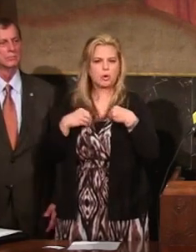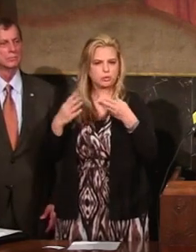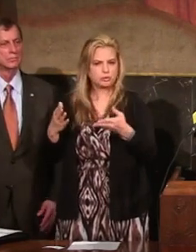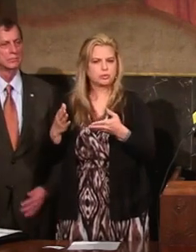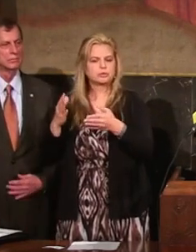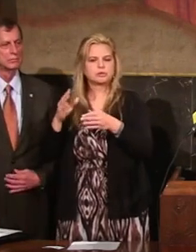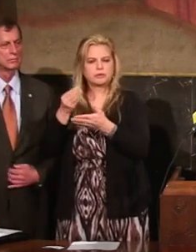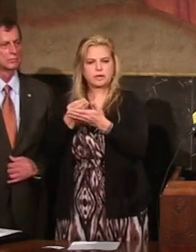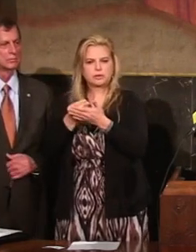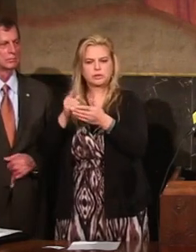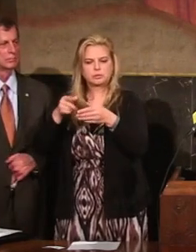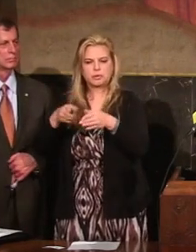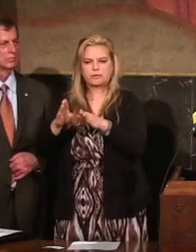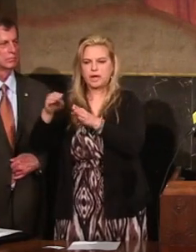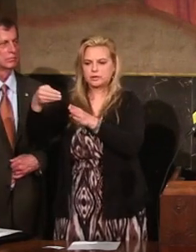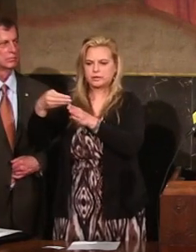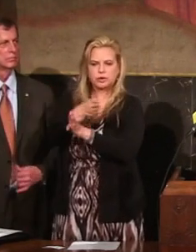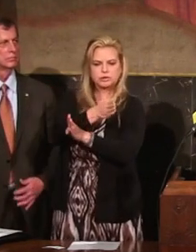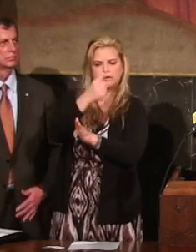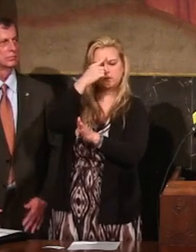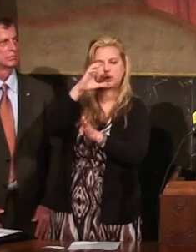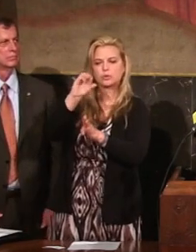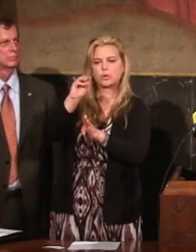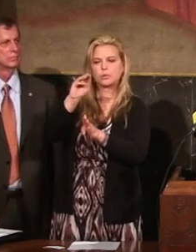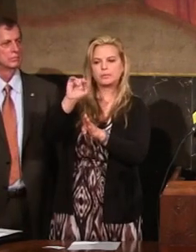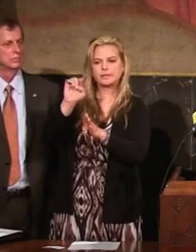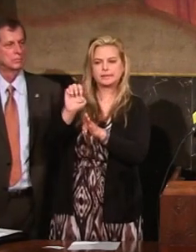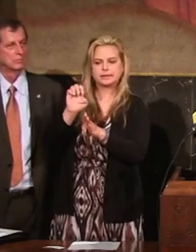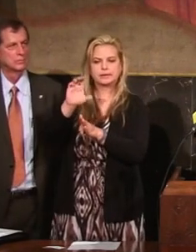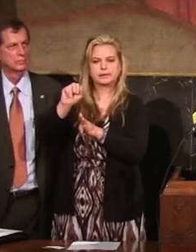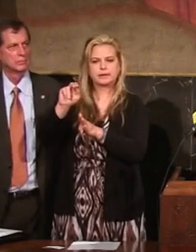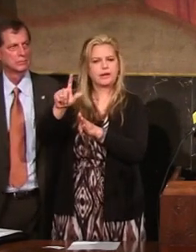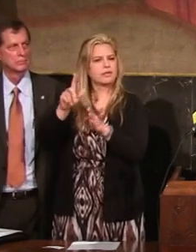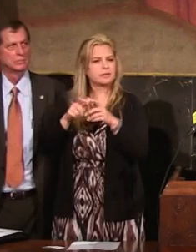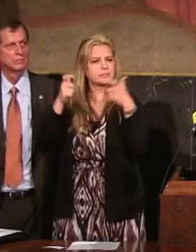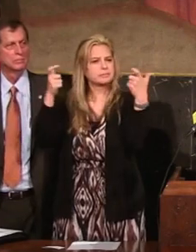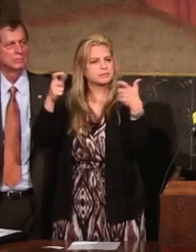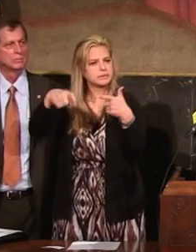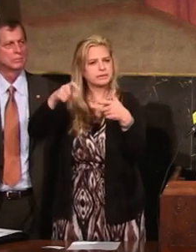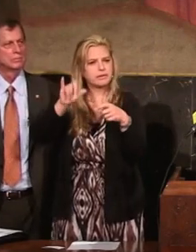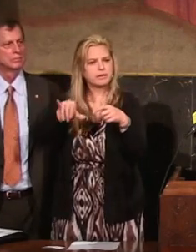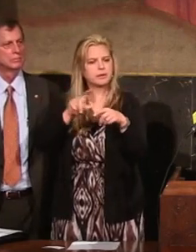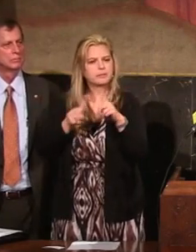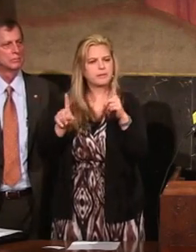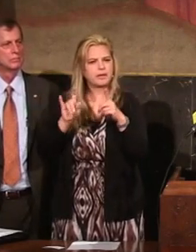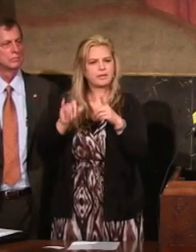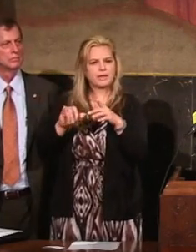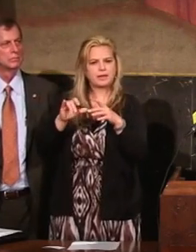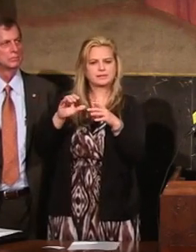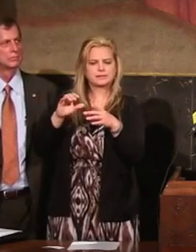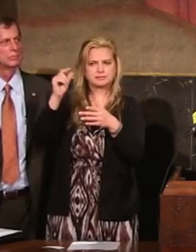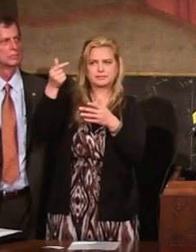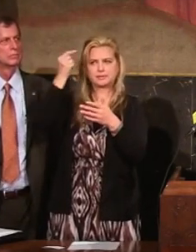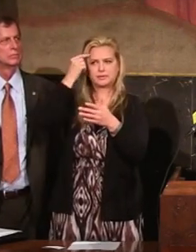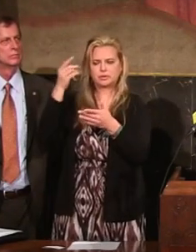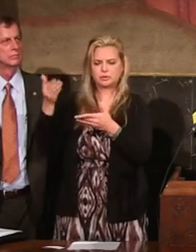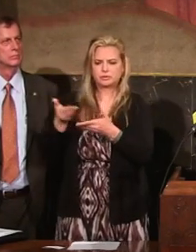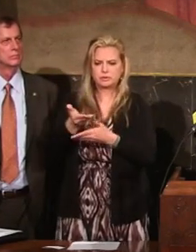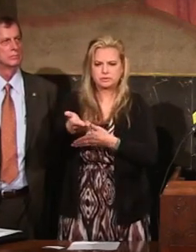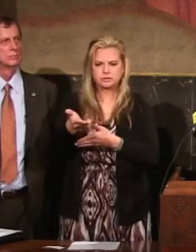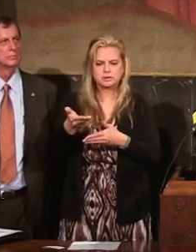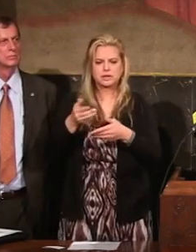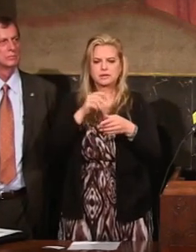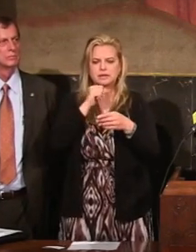Comey Diversion Canal, a greatly needed project in Louisiana, but this is a capital outlay expenditure, not an